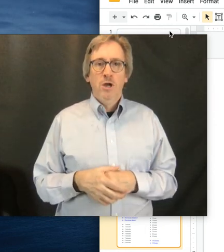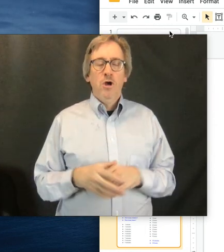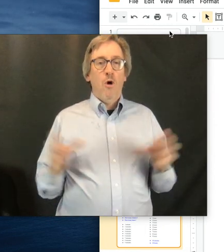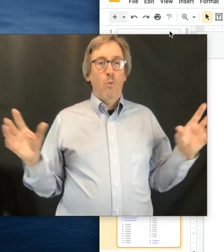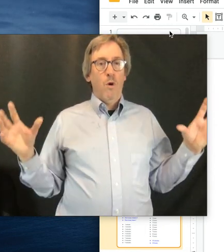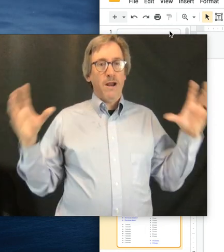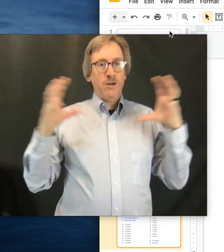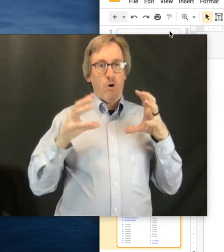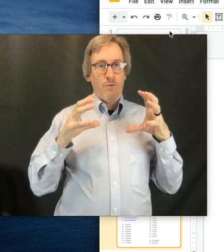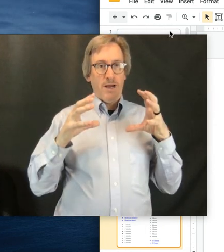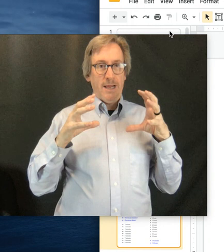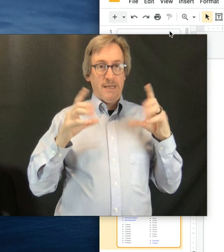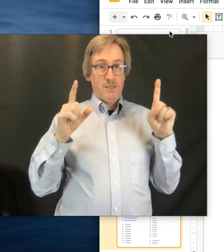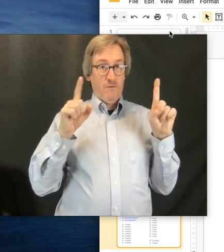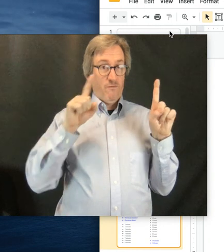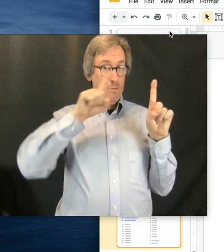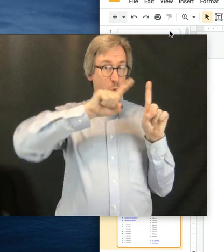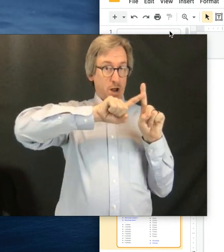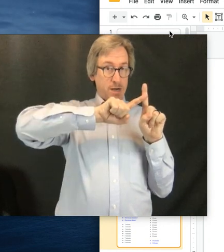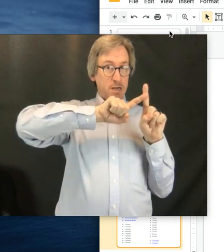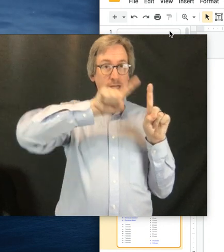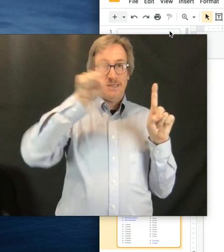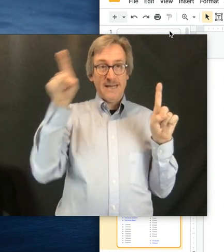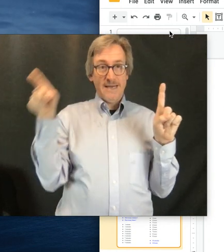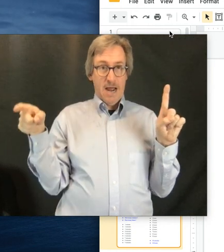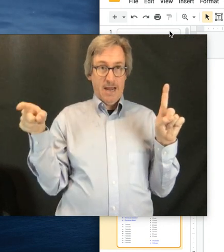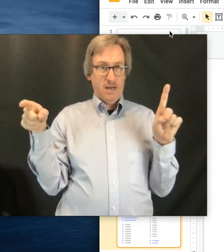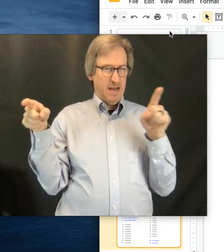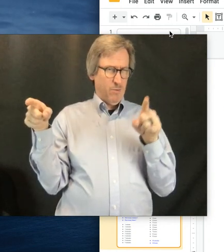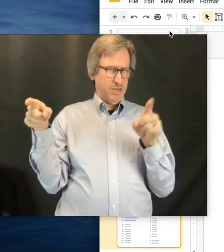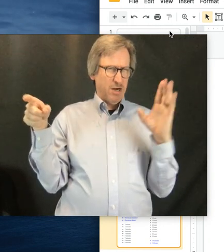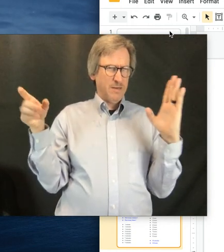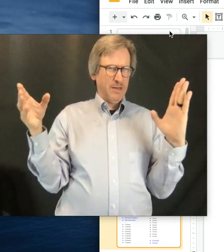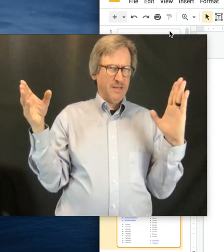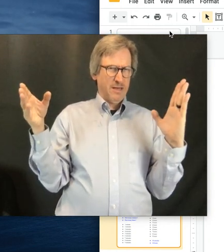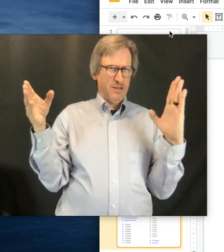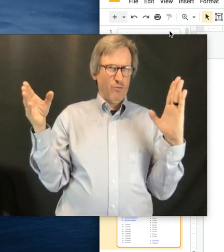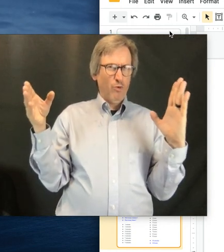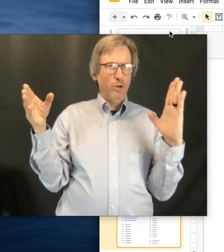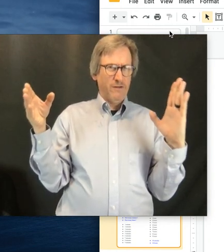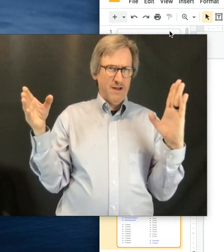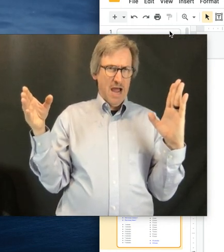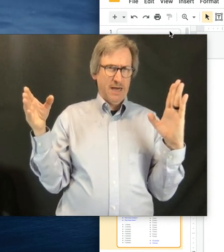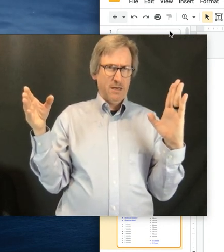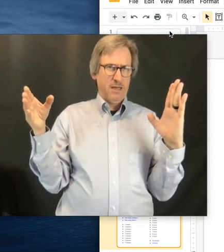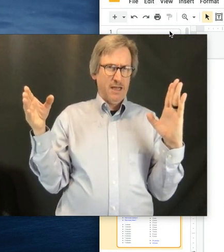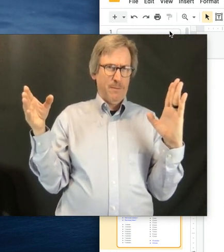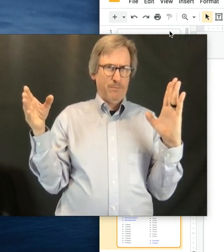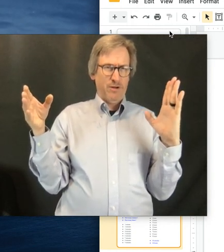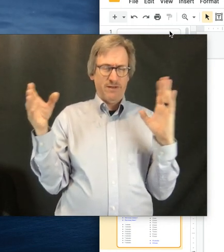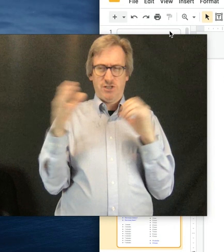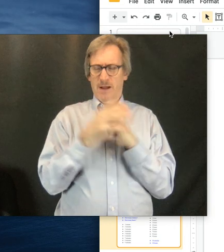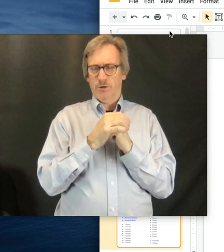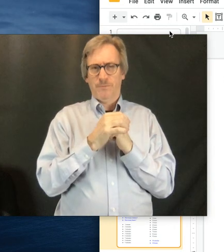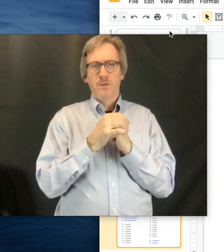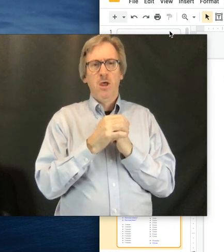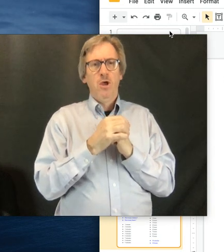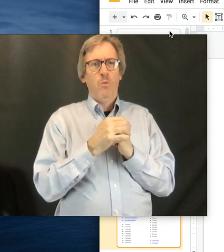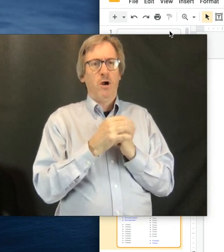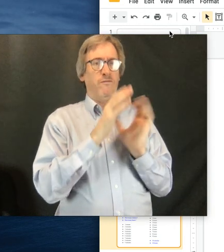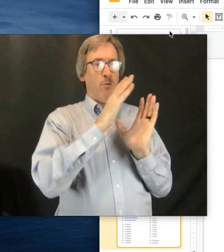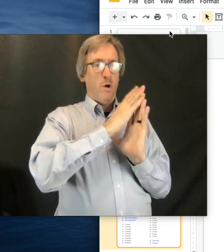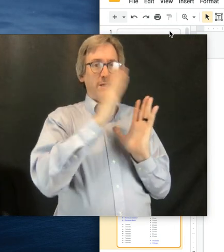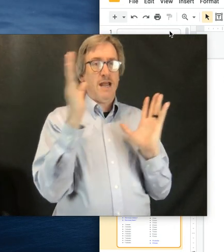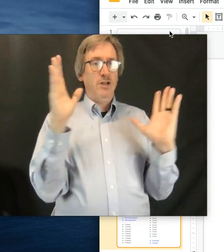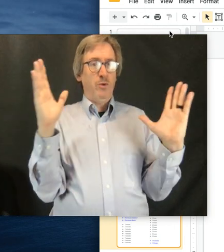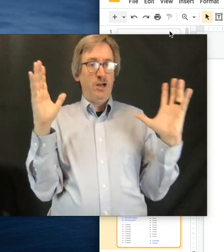So what I'm incorporating is from 1 to 9, and we talked about the rule of 9 in a previous chapter,